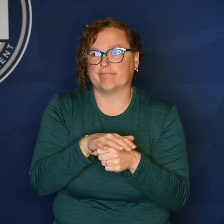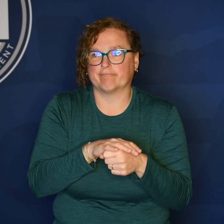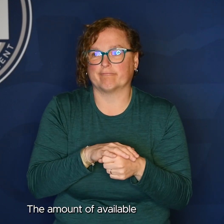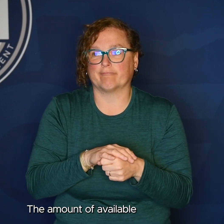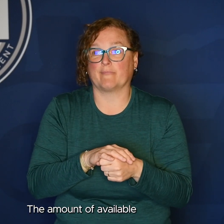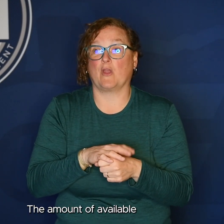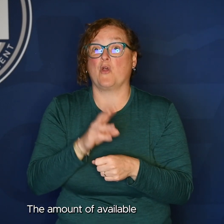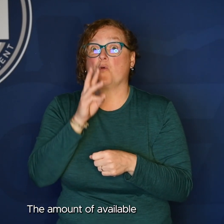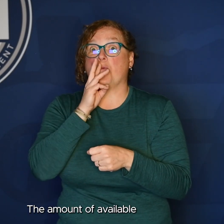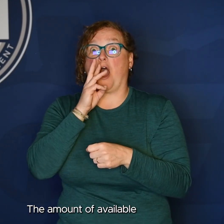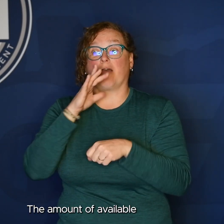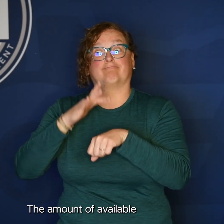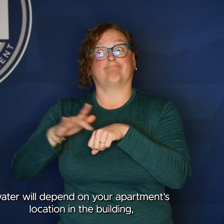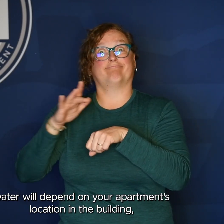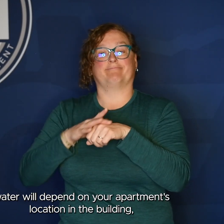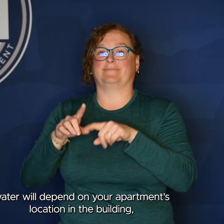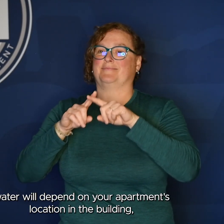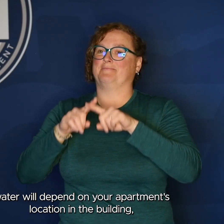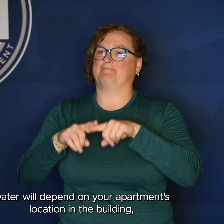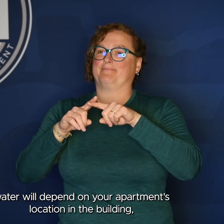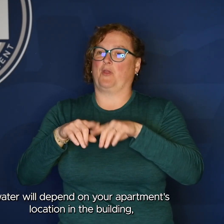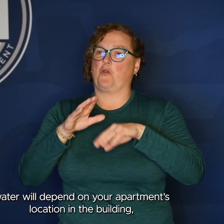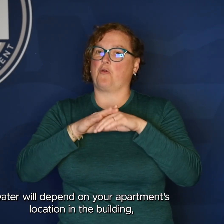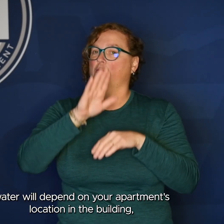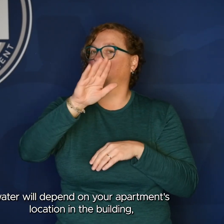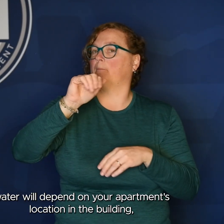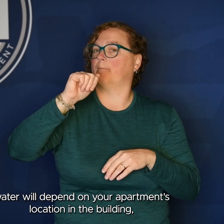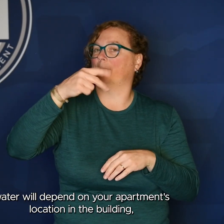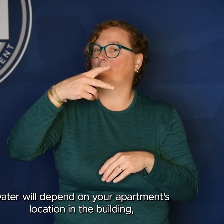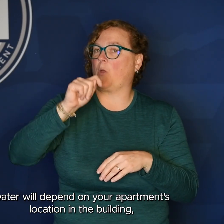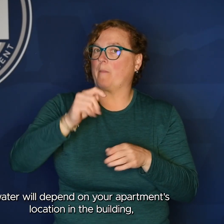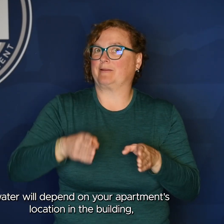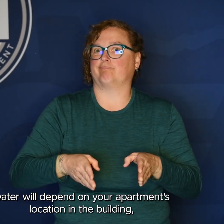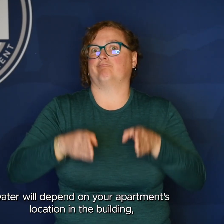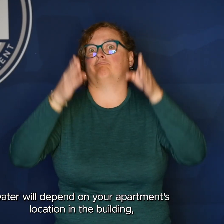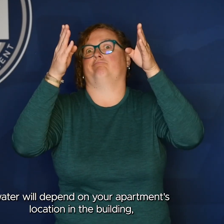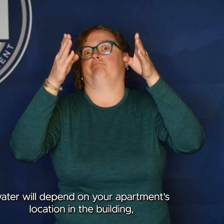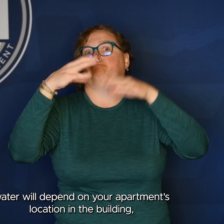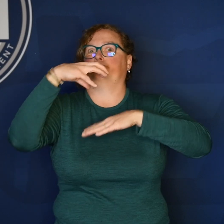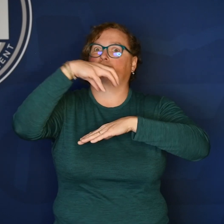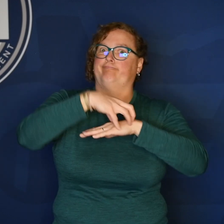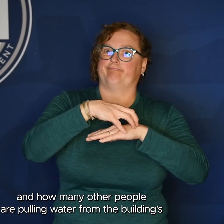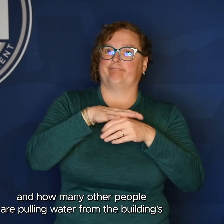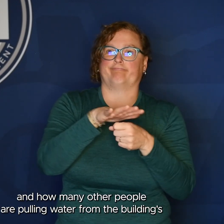The amount of available water will depend on your apartment's location in the building and